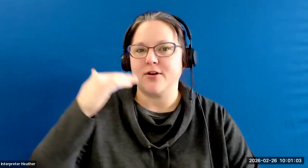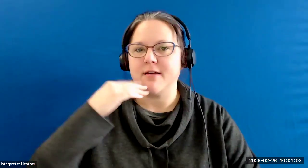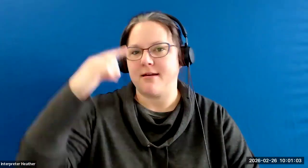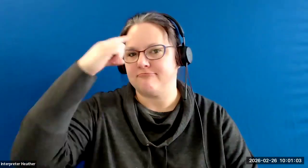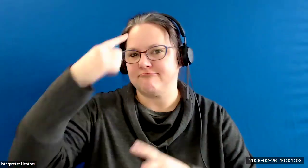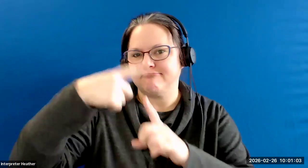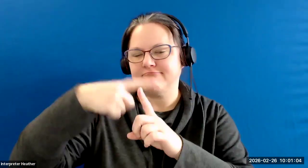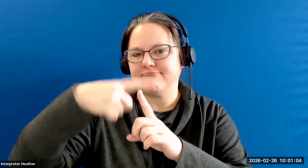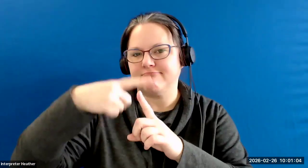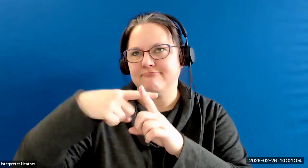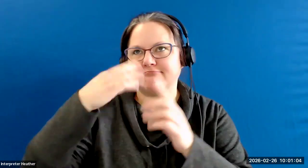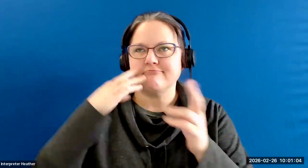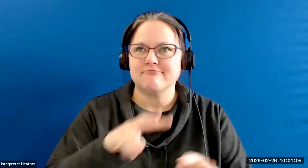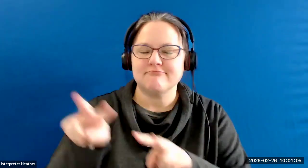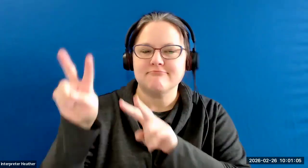sky.